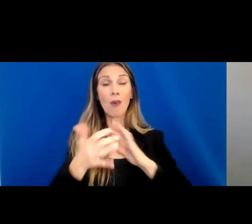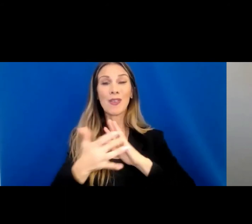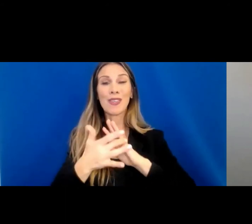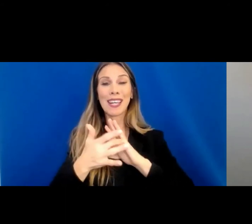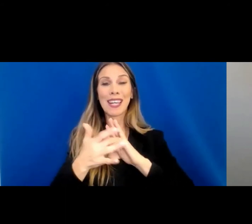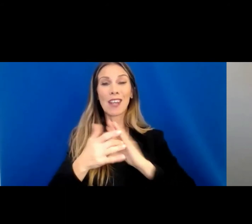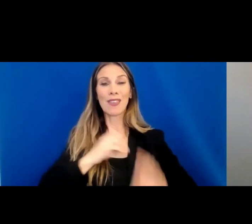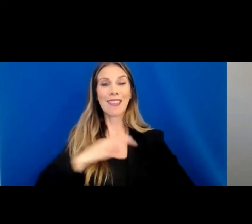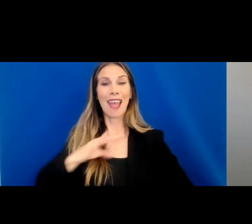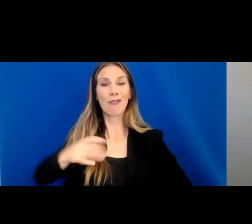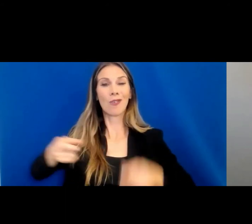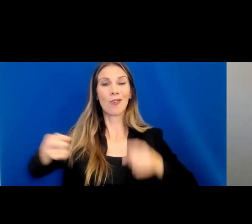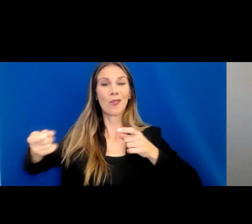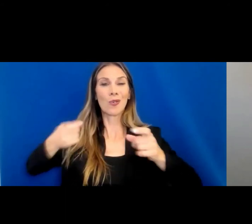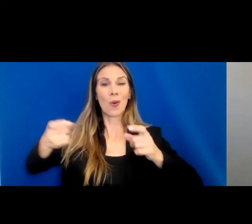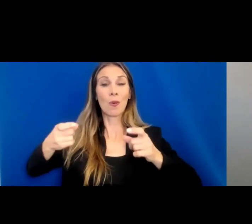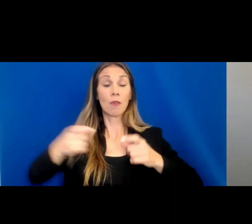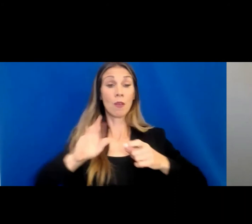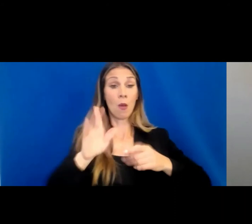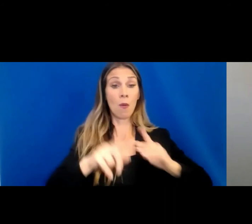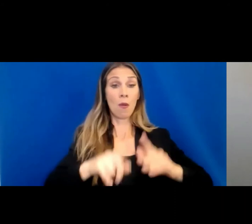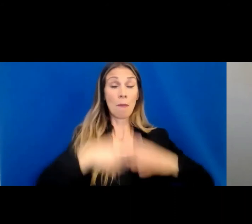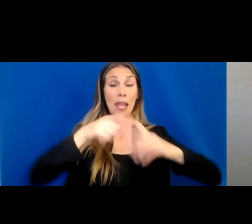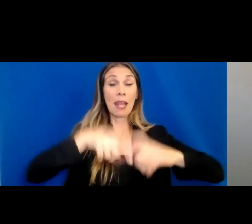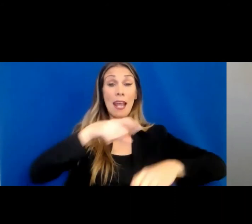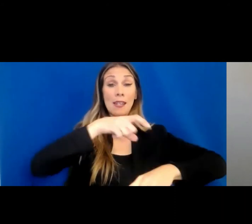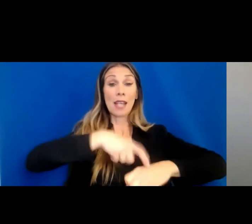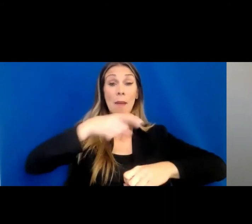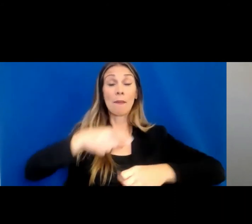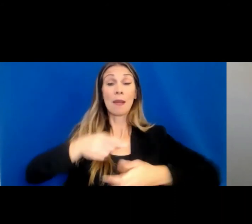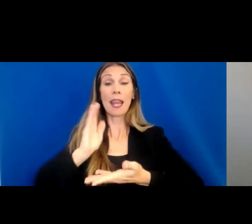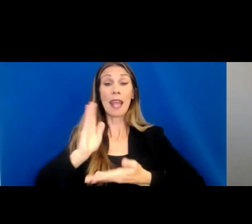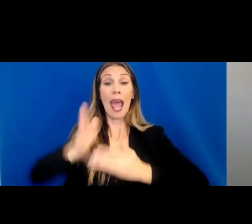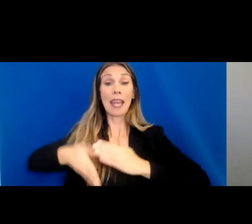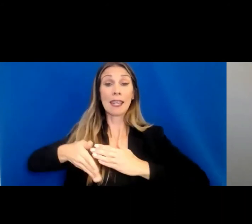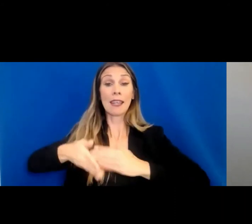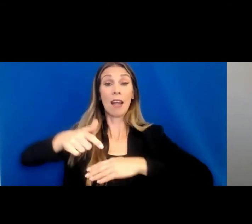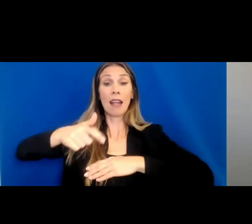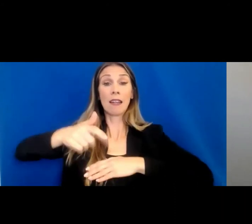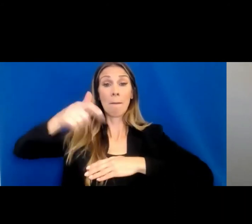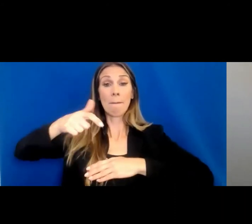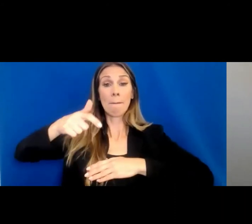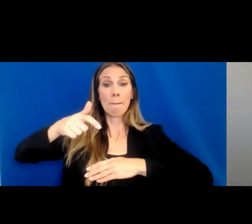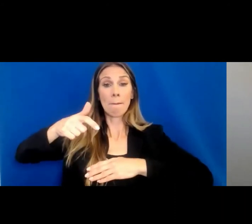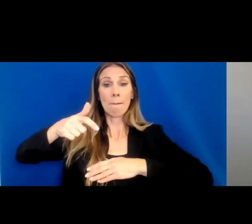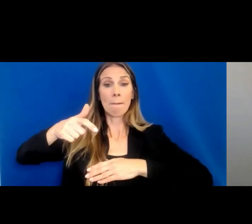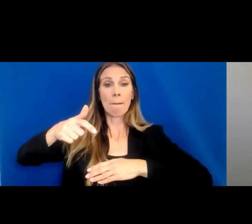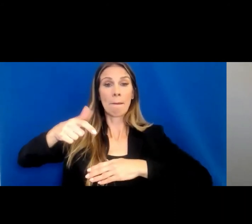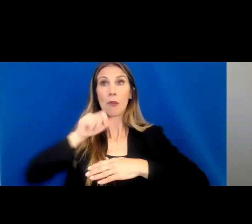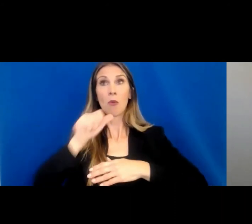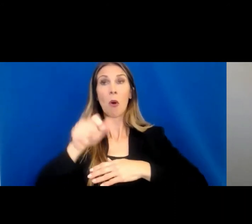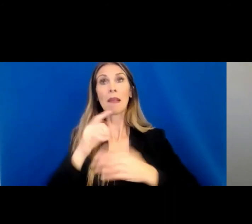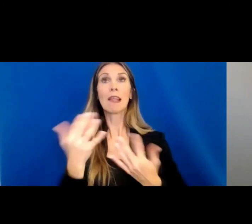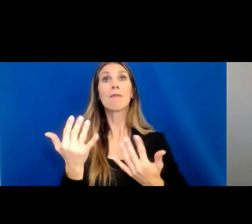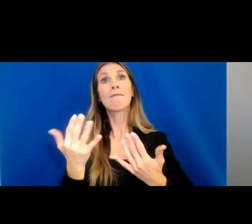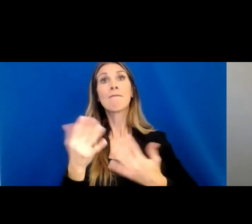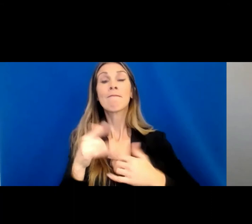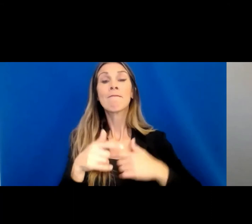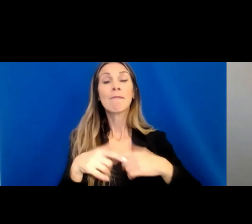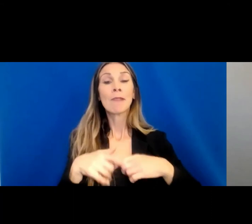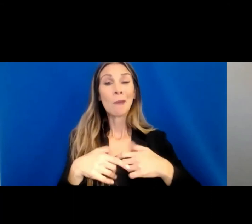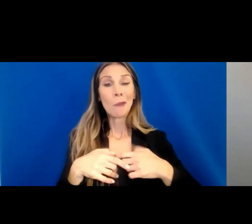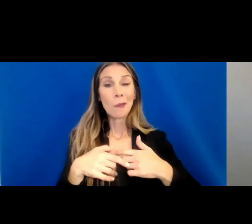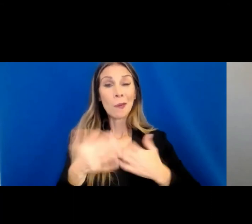staff. They will begin on time and end on time. There's no sort of hanging on stage while people are waiting